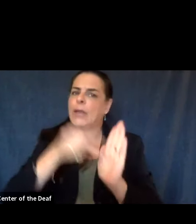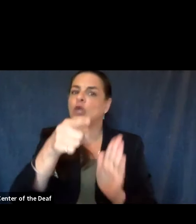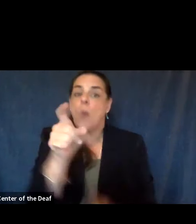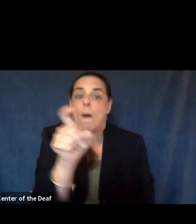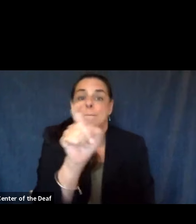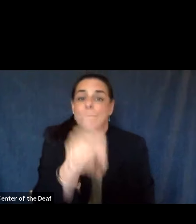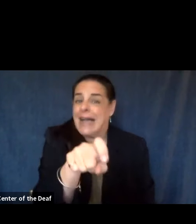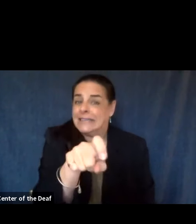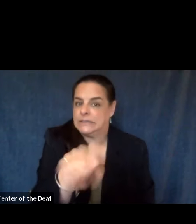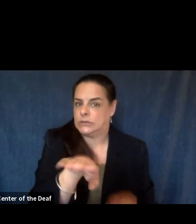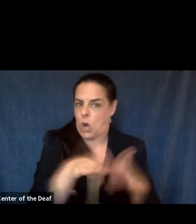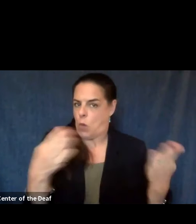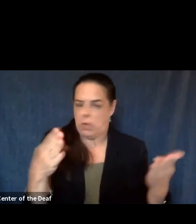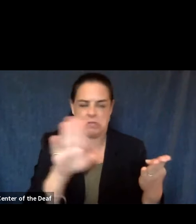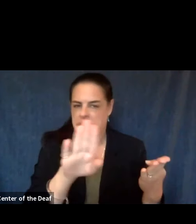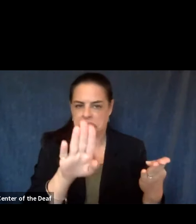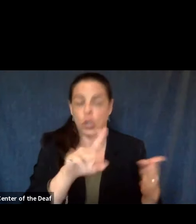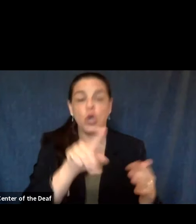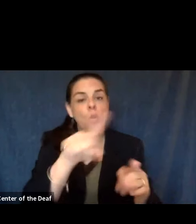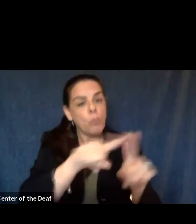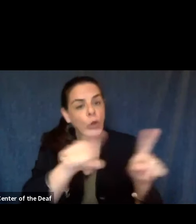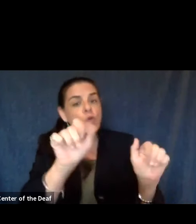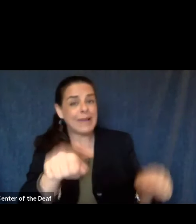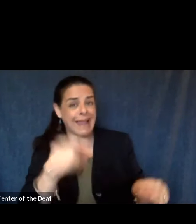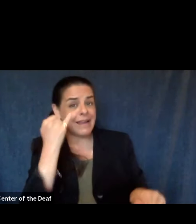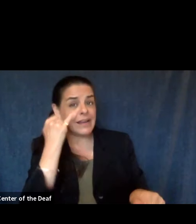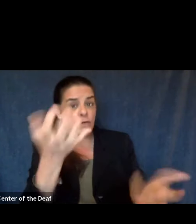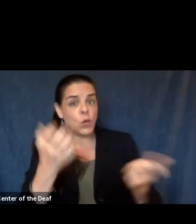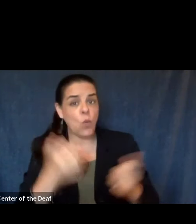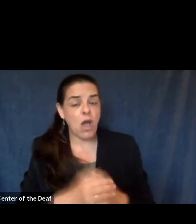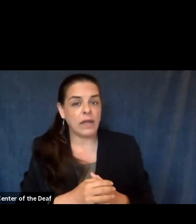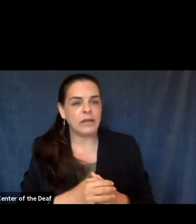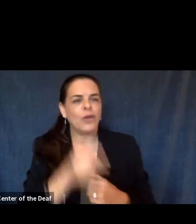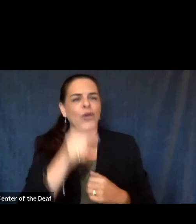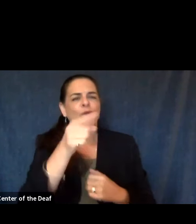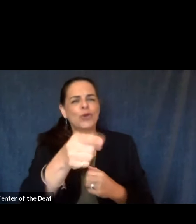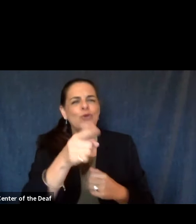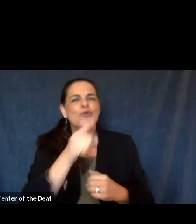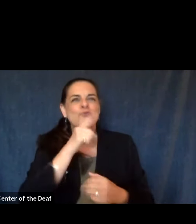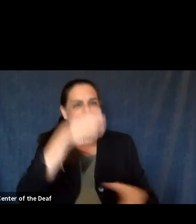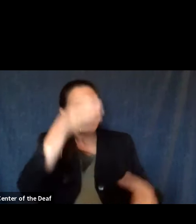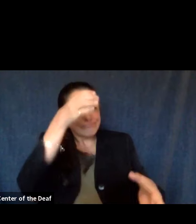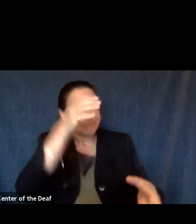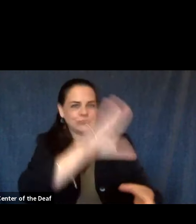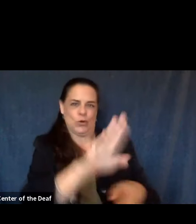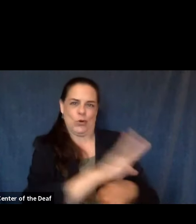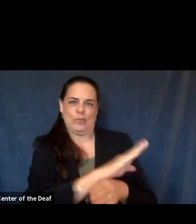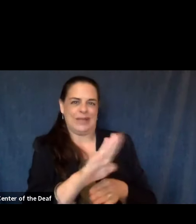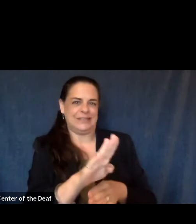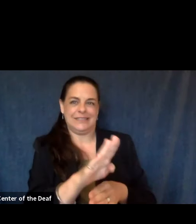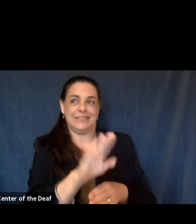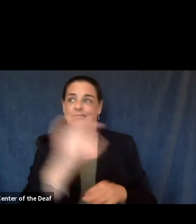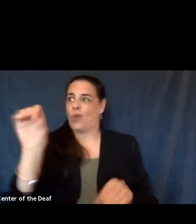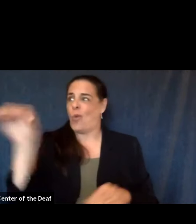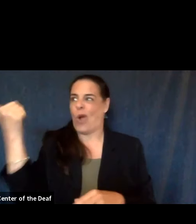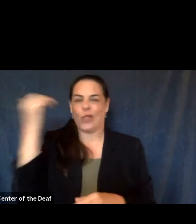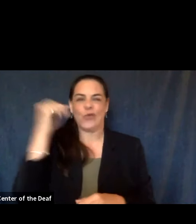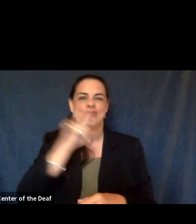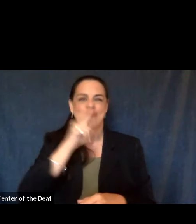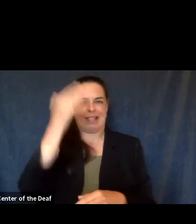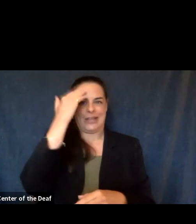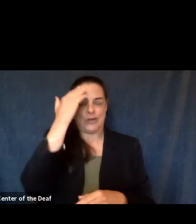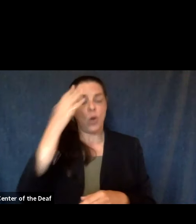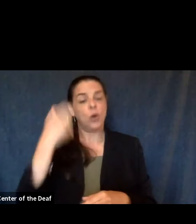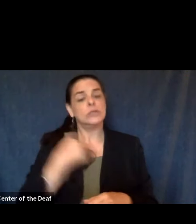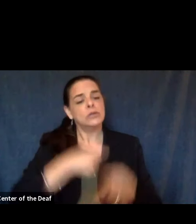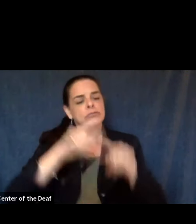you'd like. Nobody knows your business better than you do. So we are counting on businesses to make the decision on whether to